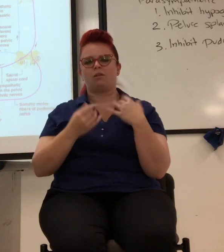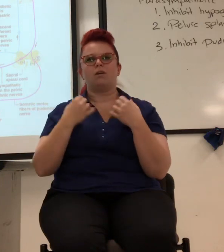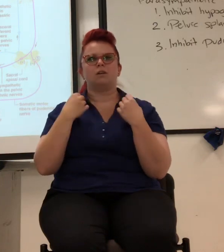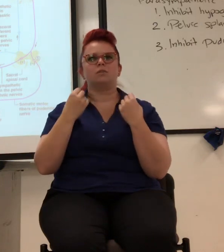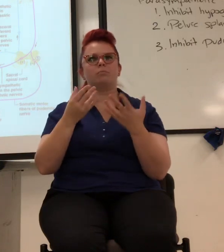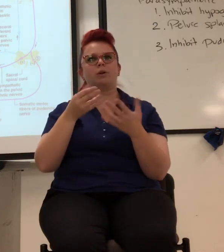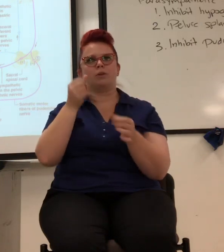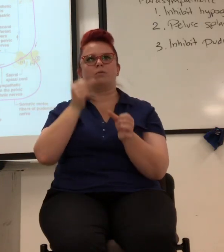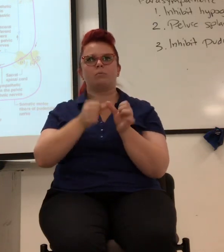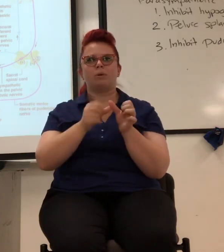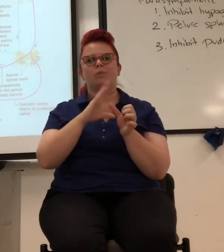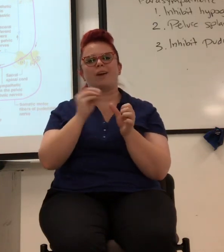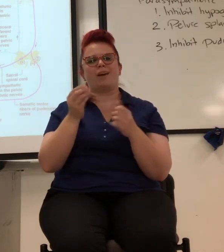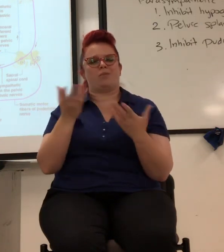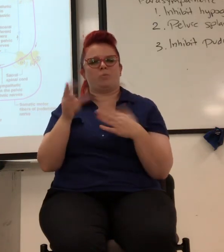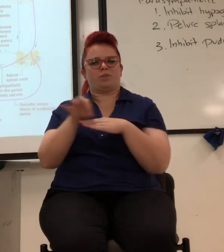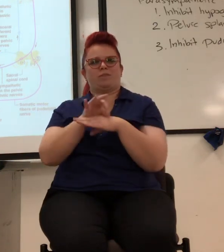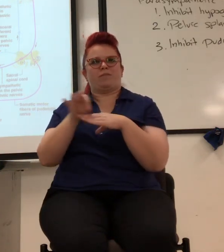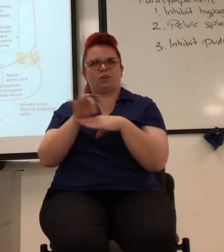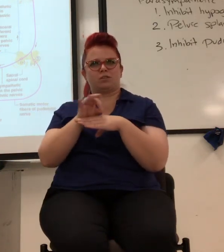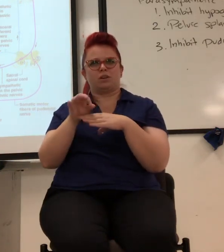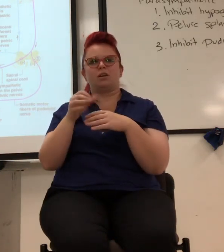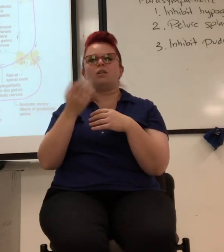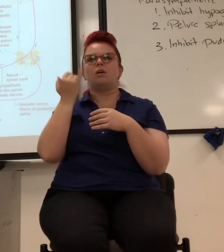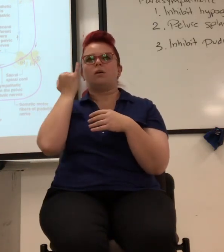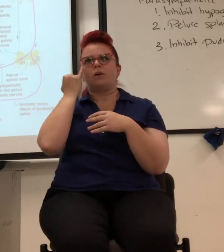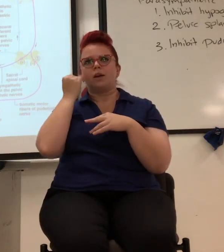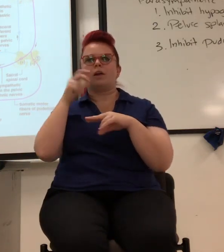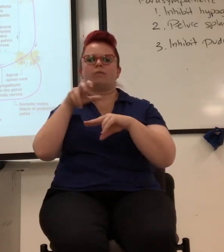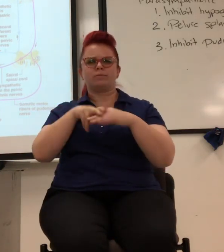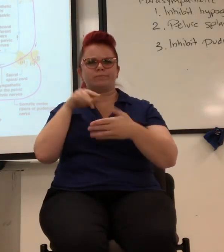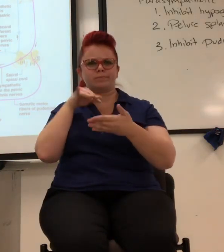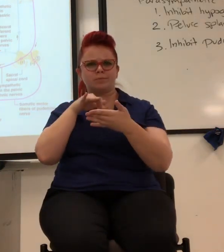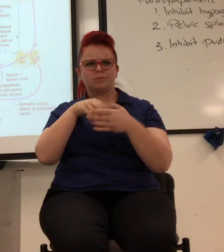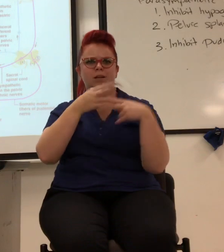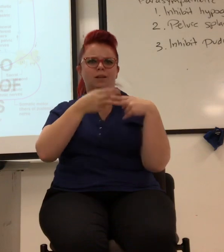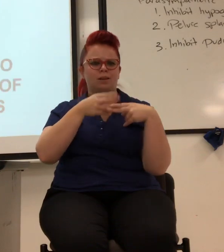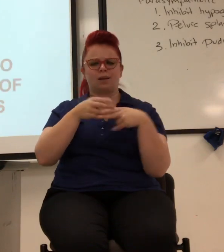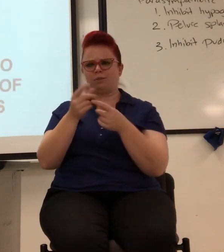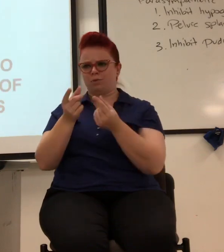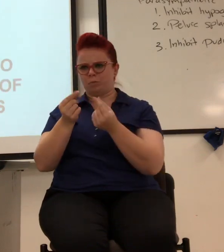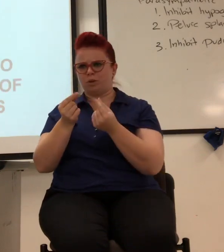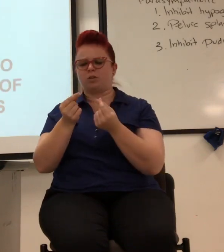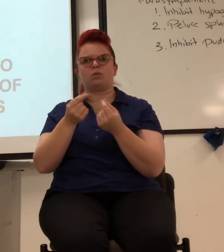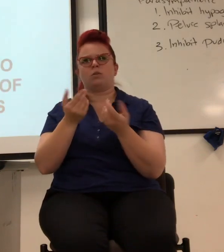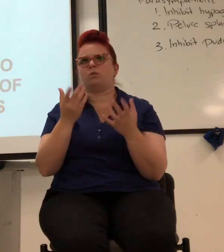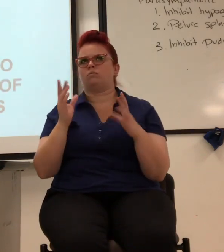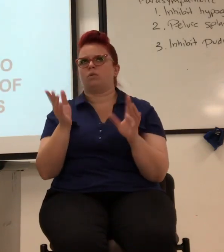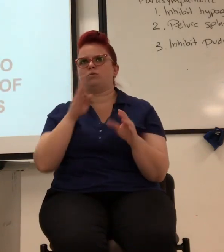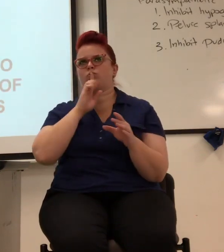sphincter, and that'll help you go.